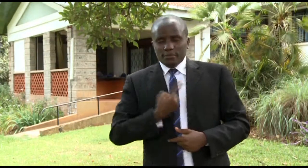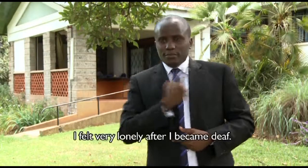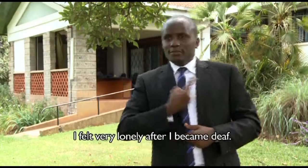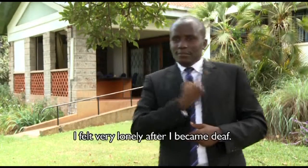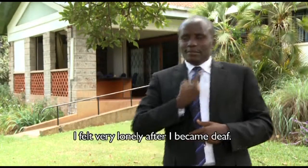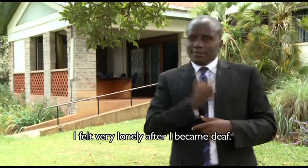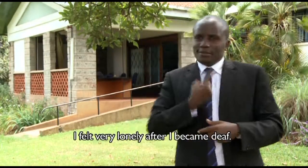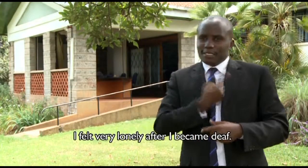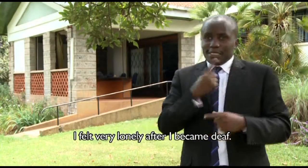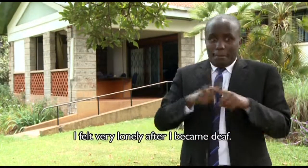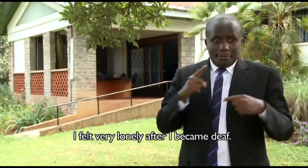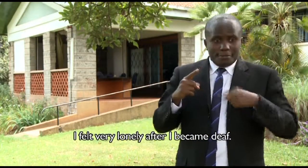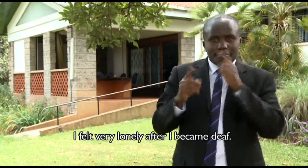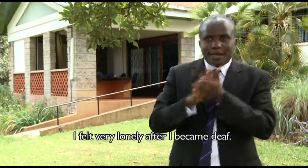I felt very lonely after I became deaf.